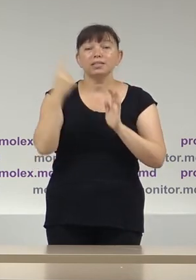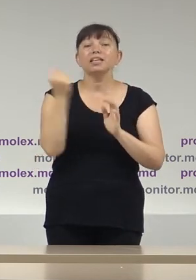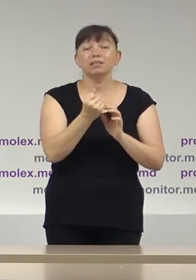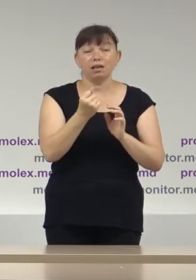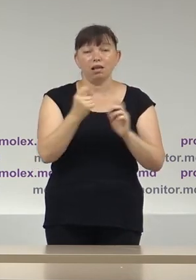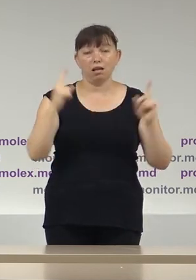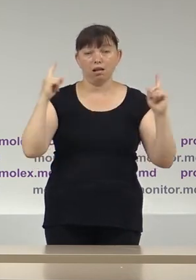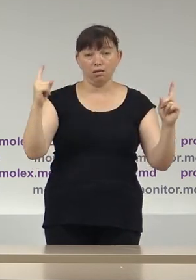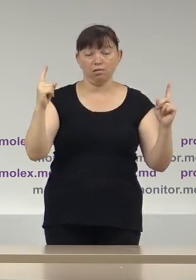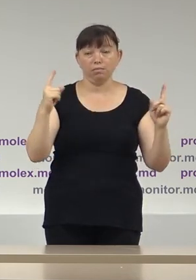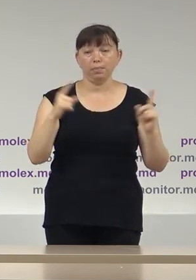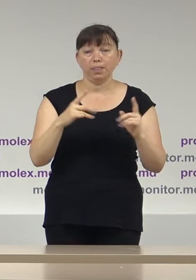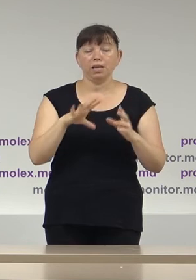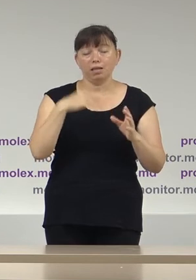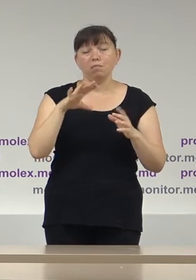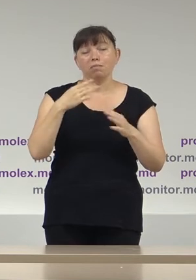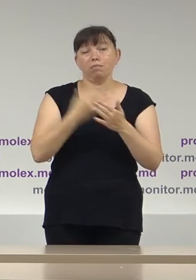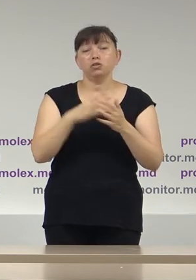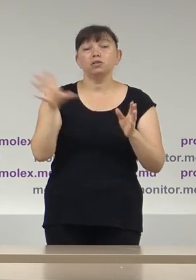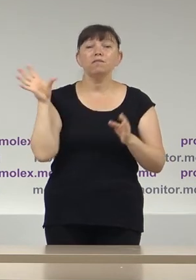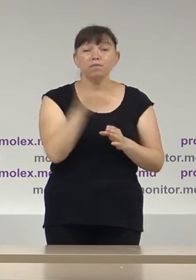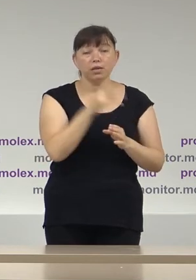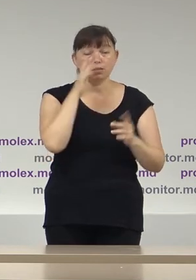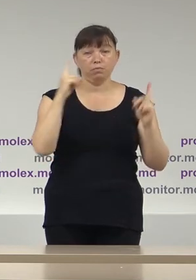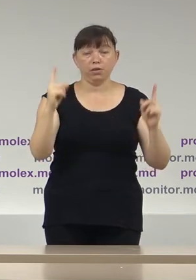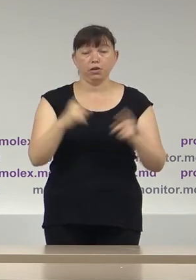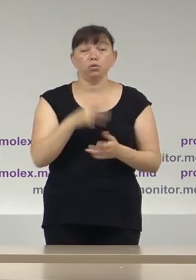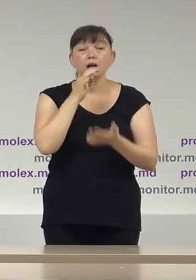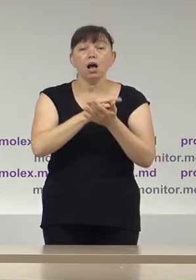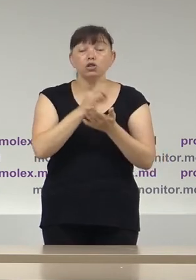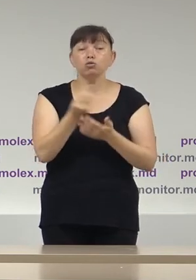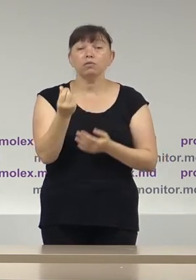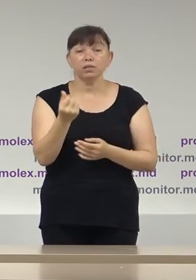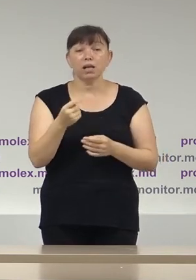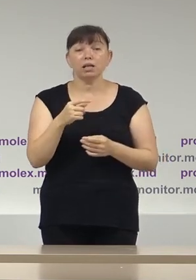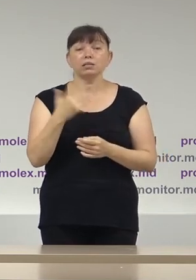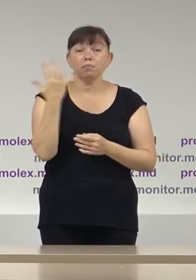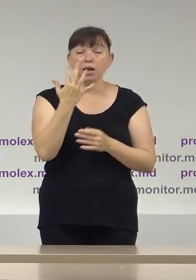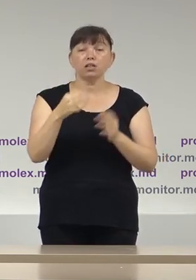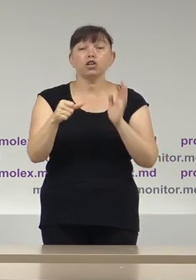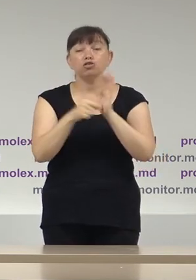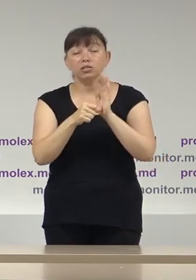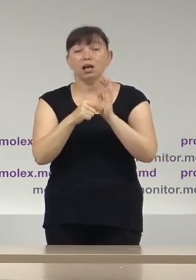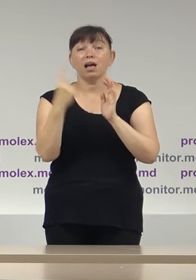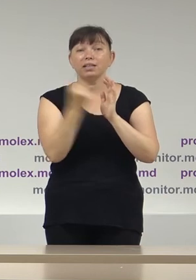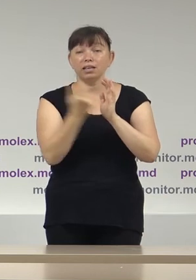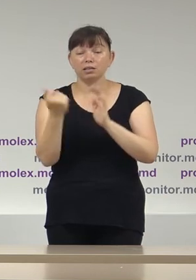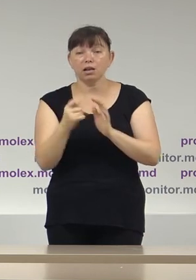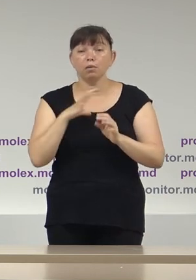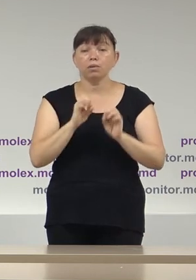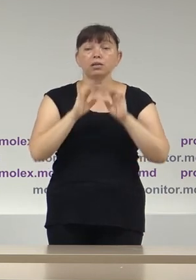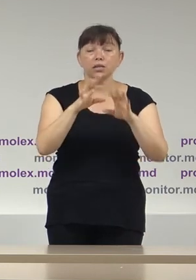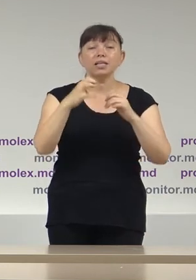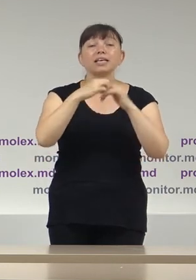which covers the 6 weeks of campaigning, the whole period. The financial reports for the fifth and